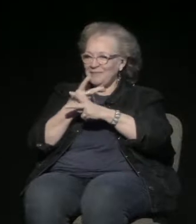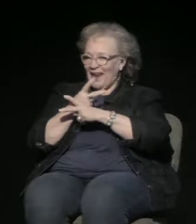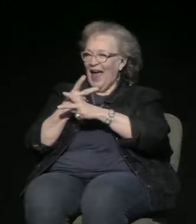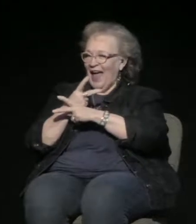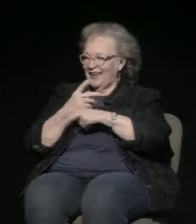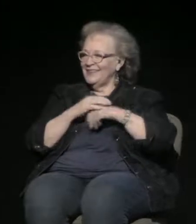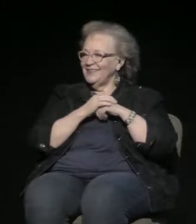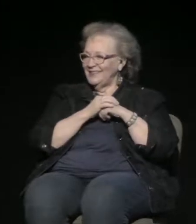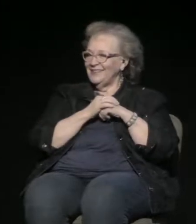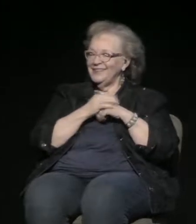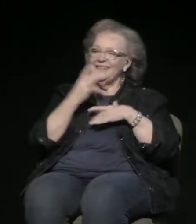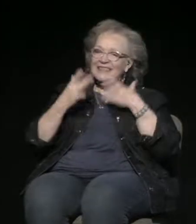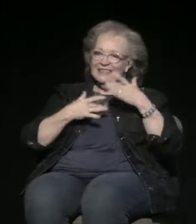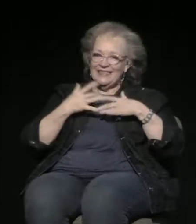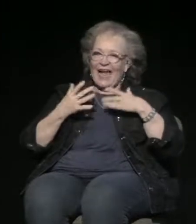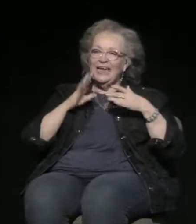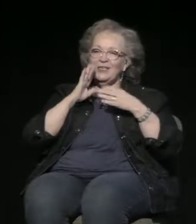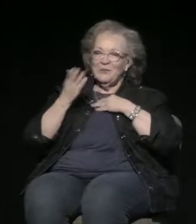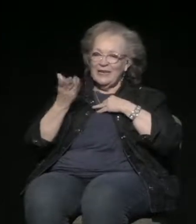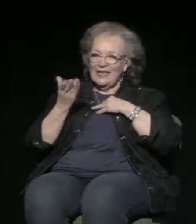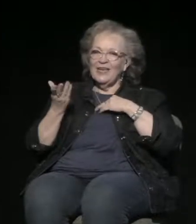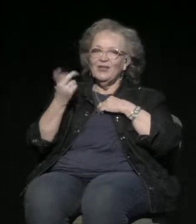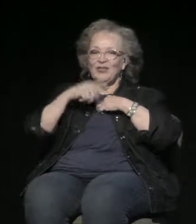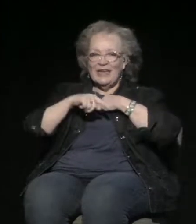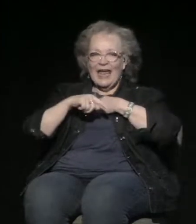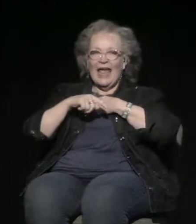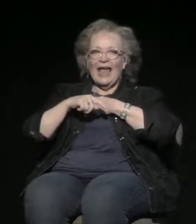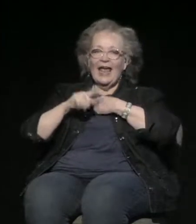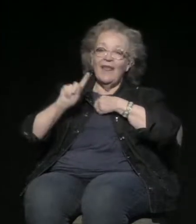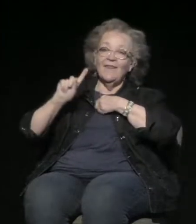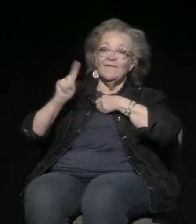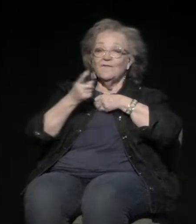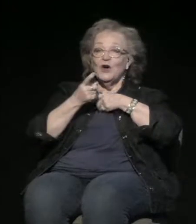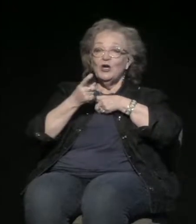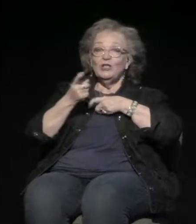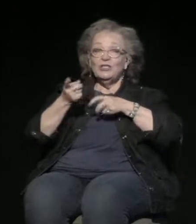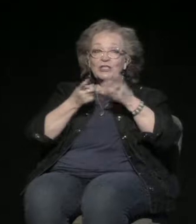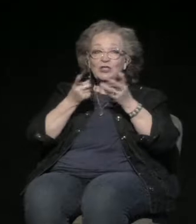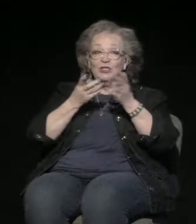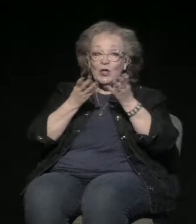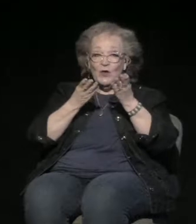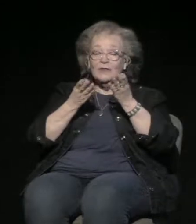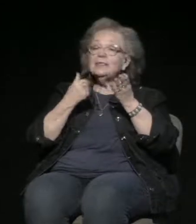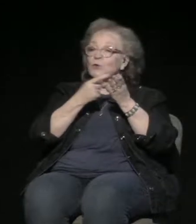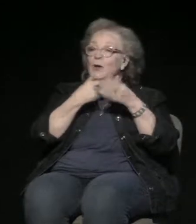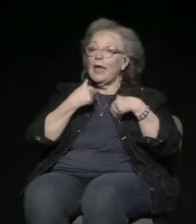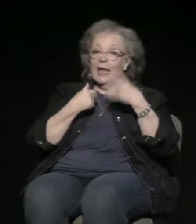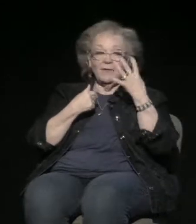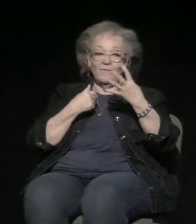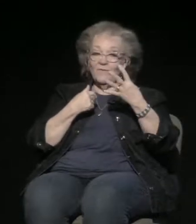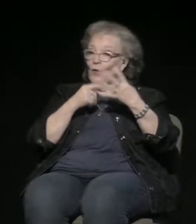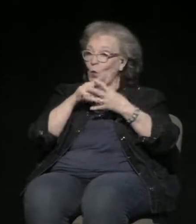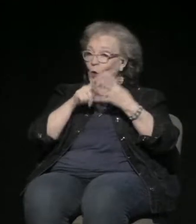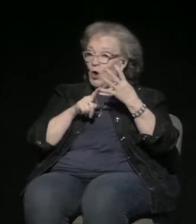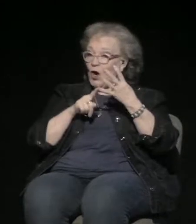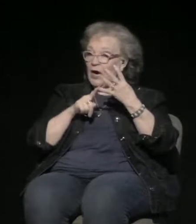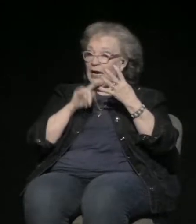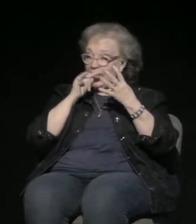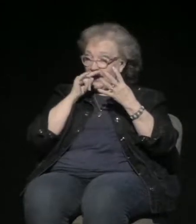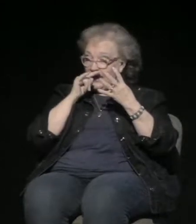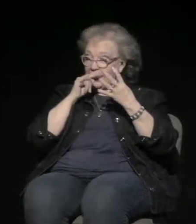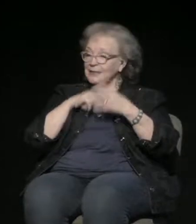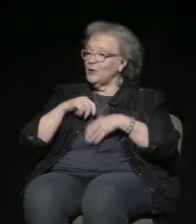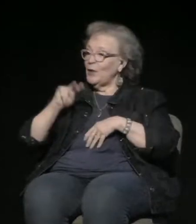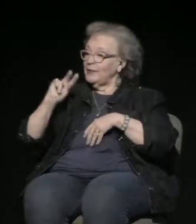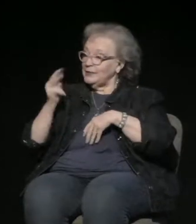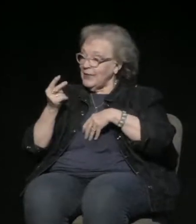I'm so excited to be here today At the first service, we had four kiddos So we're growing in the second